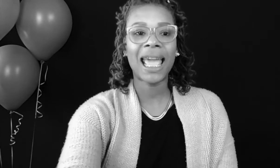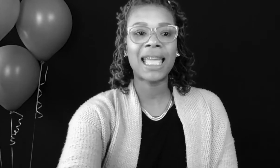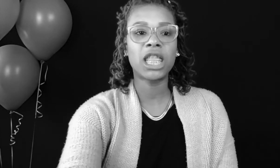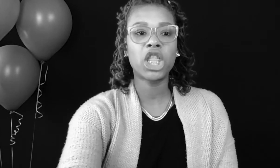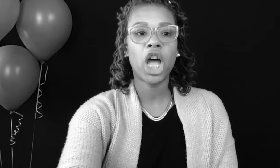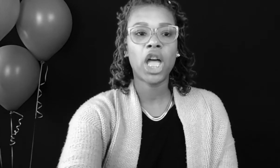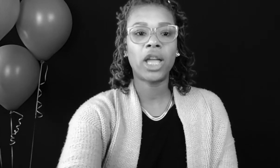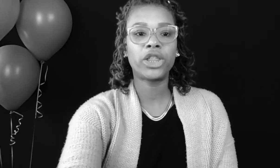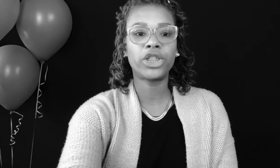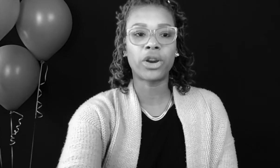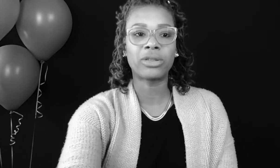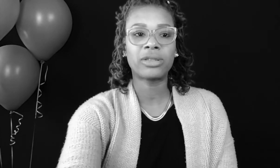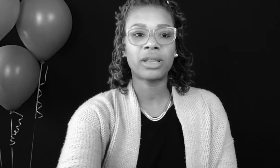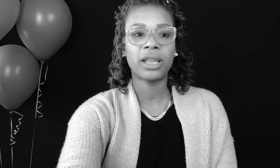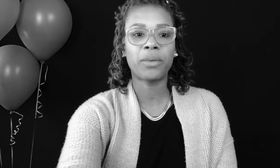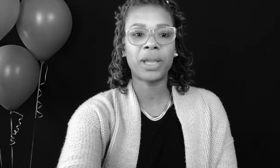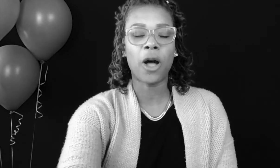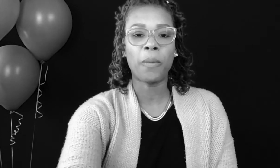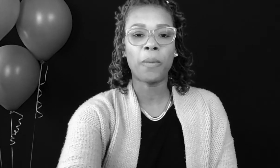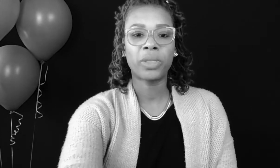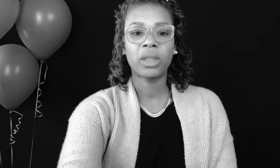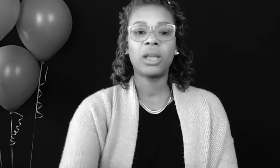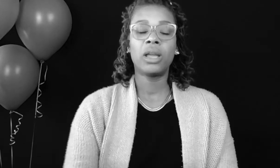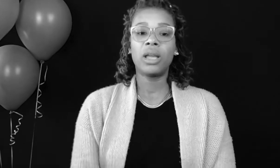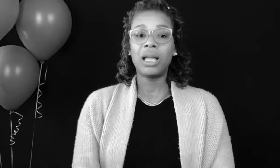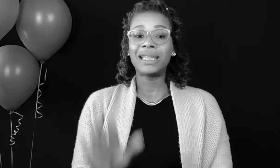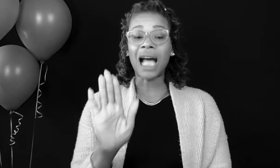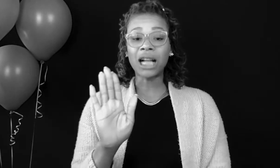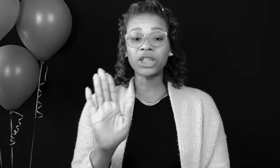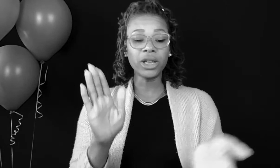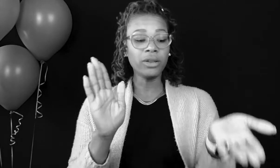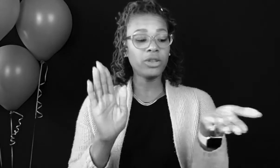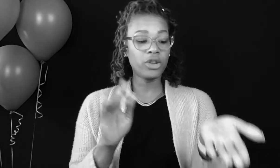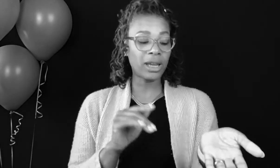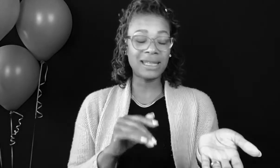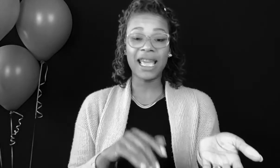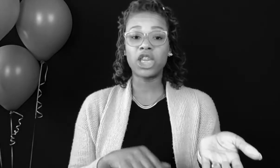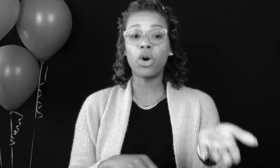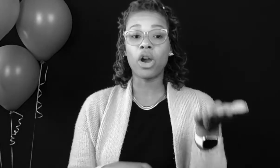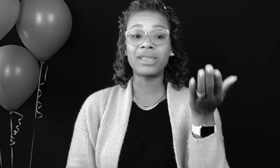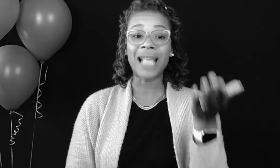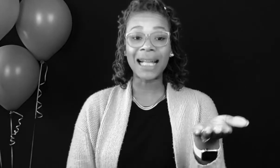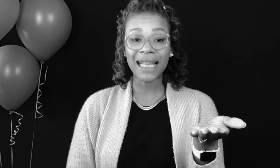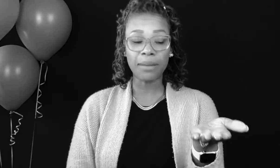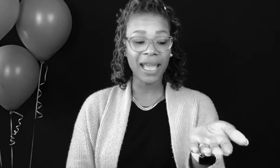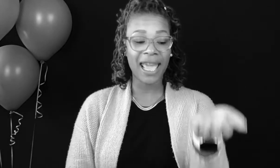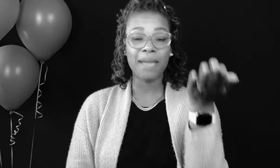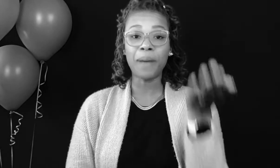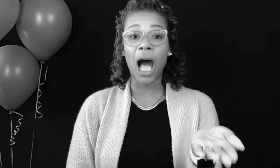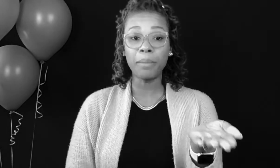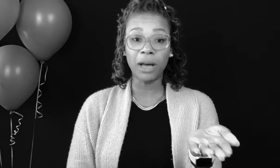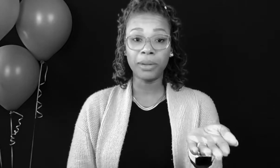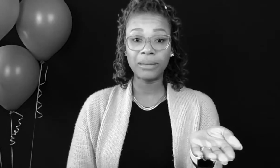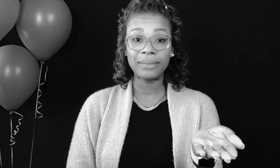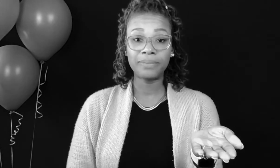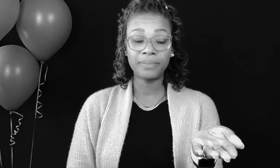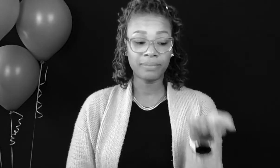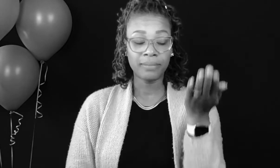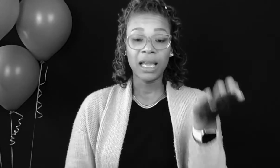and nurse. Here we go. Doctor, you're going to take your non-dominant hand, palm up. You're